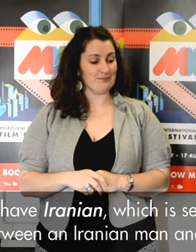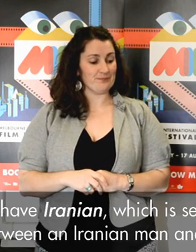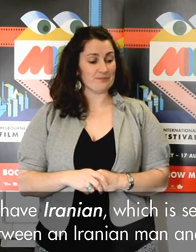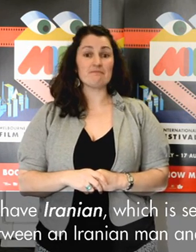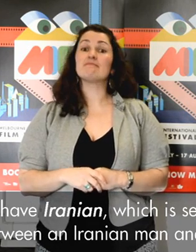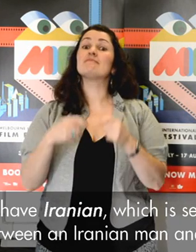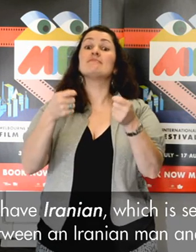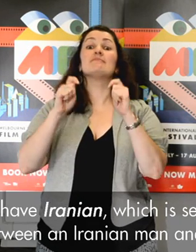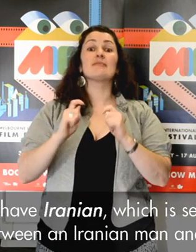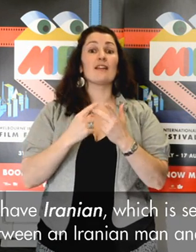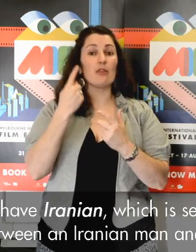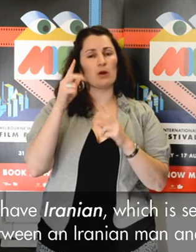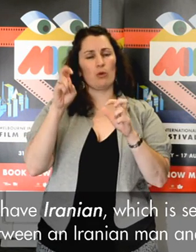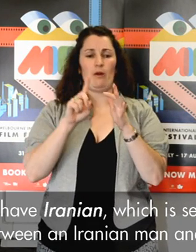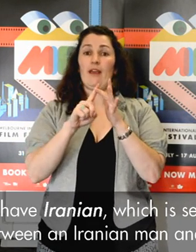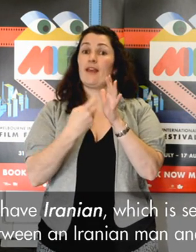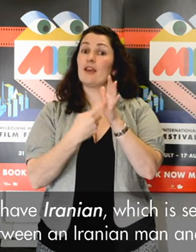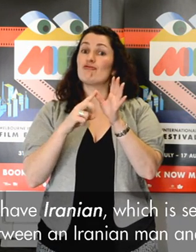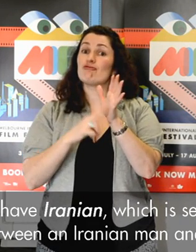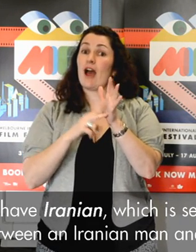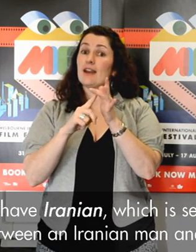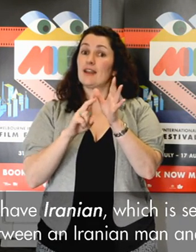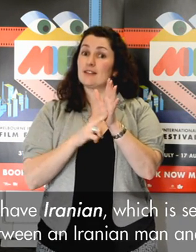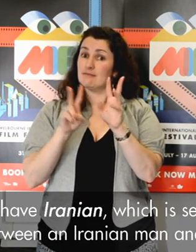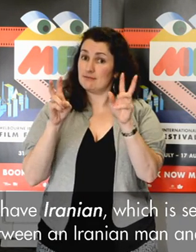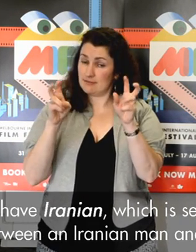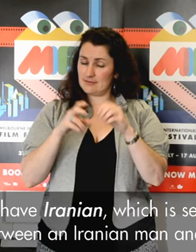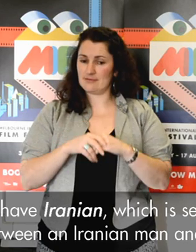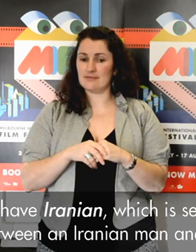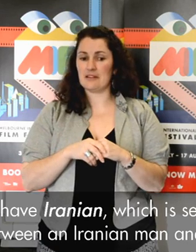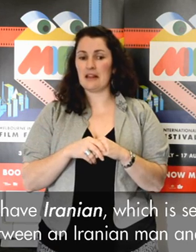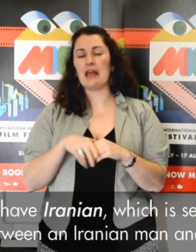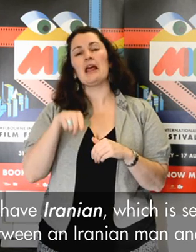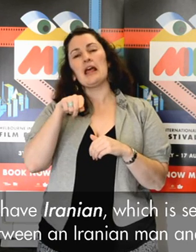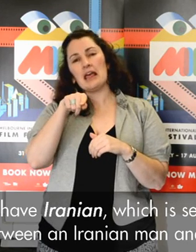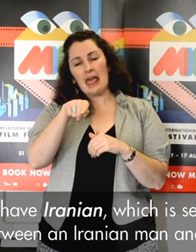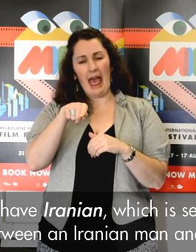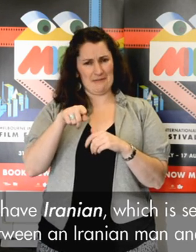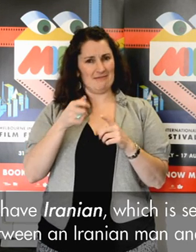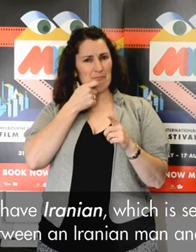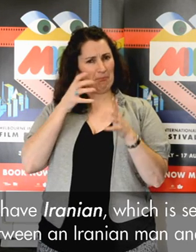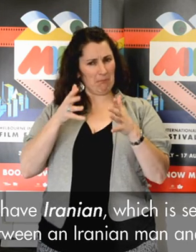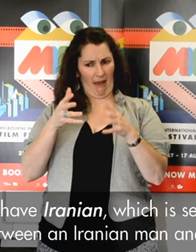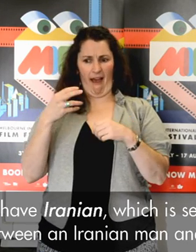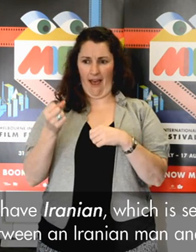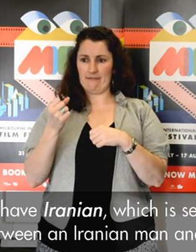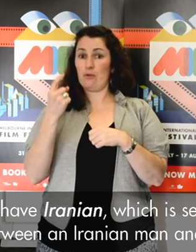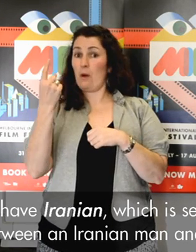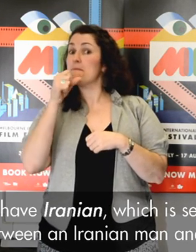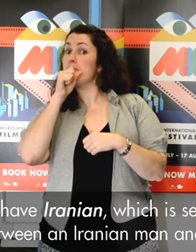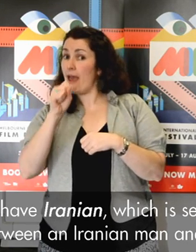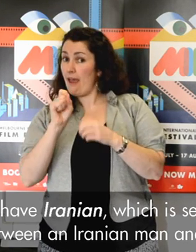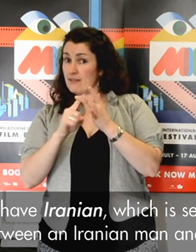We also have Iranian, which is set largely as a conversation piece between an Iranian